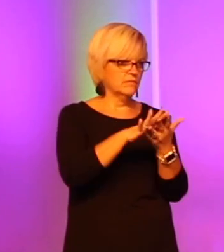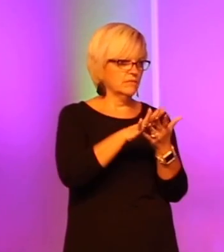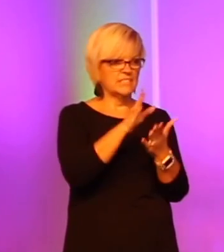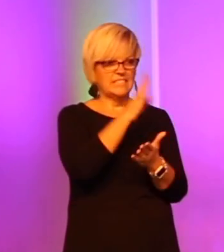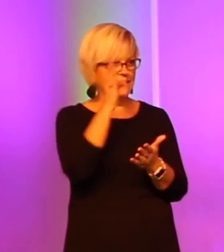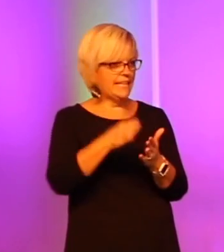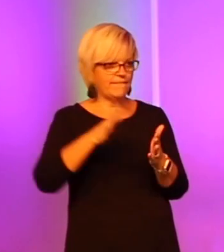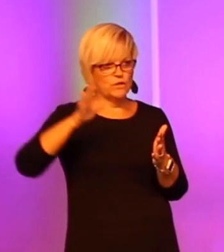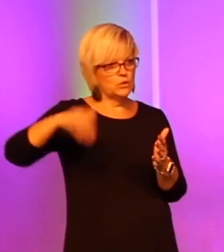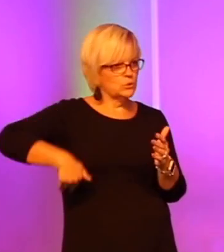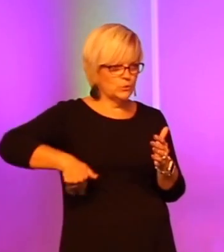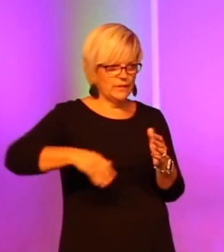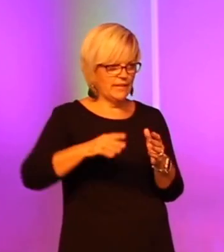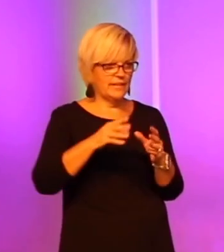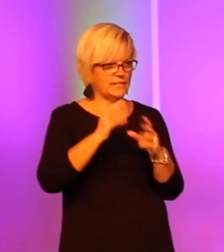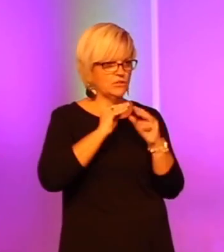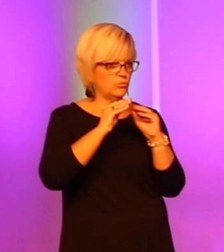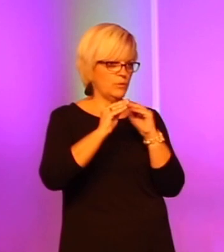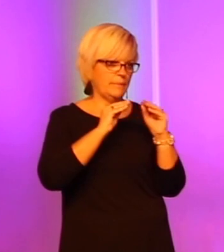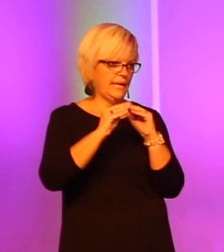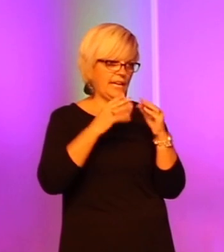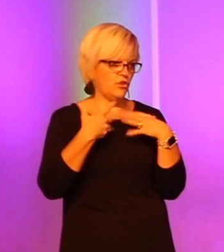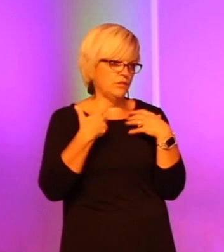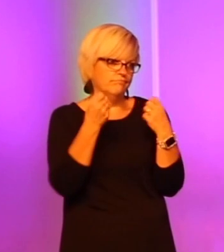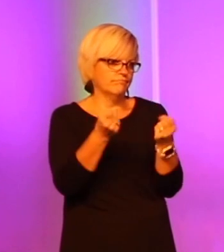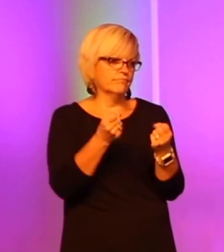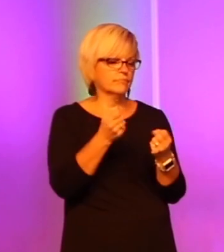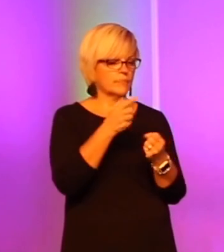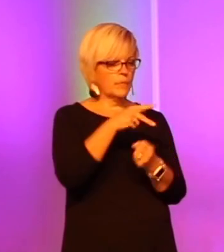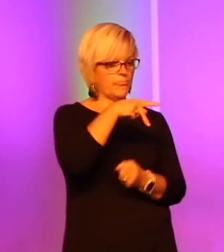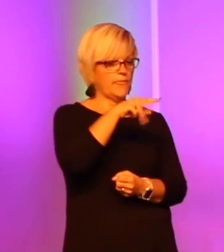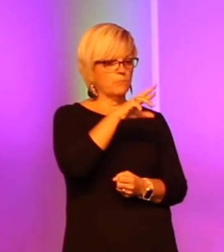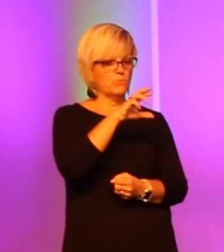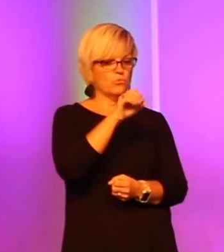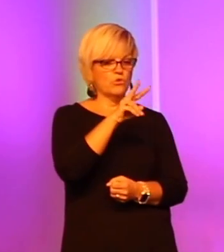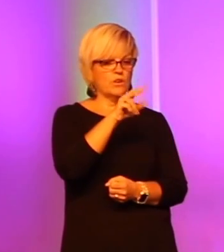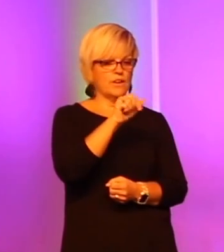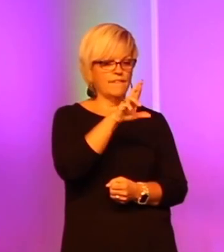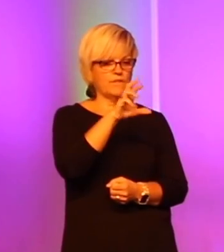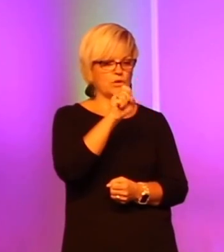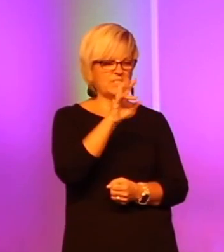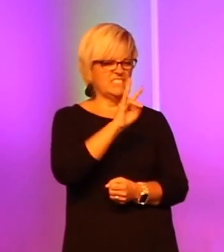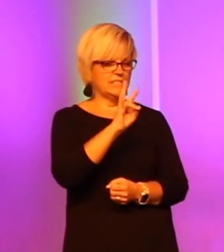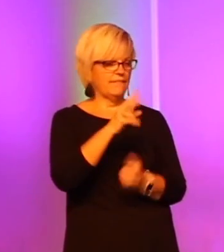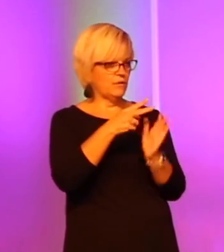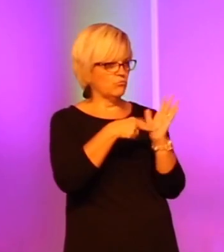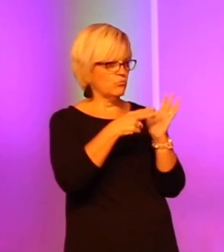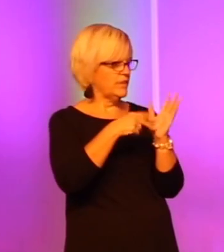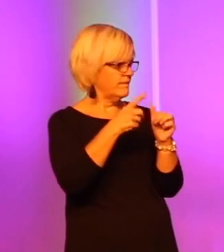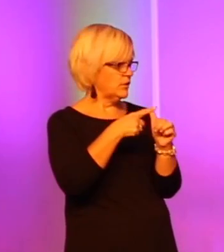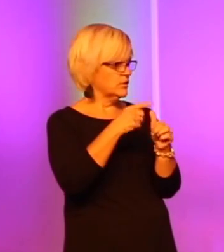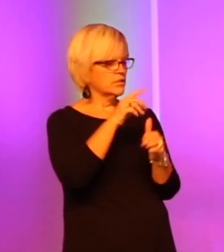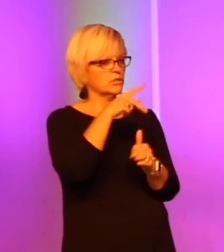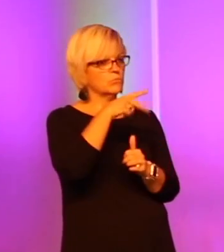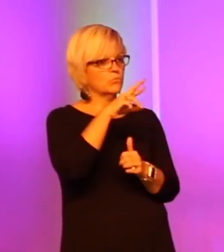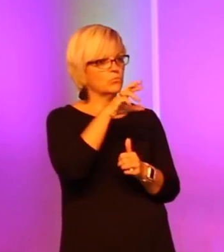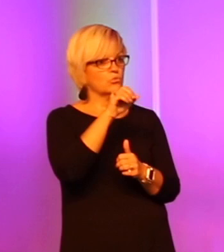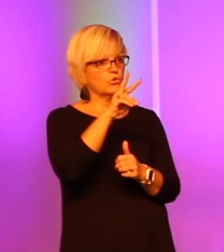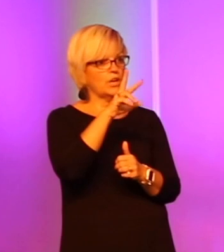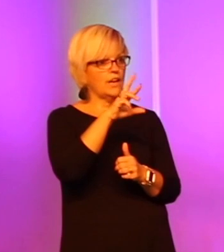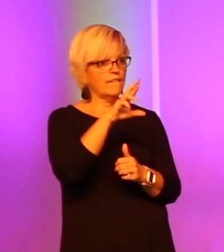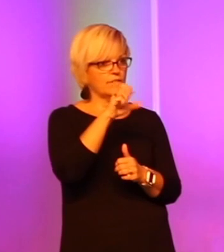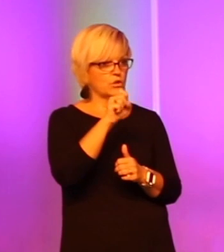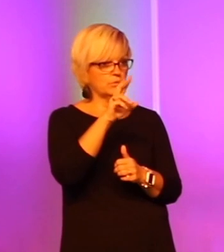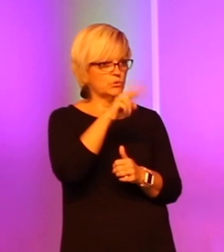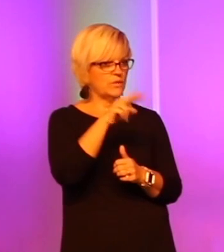apart. It's never too late. Here's how Proverbs 7, let me read this first. Proverbs 22 and 23 of